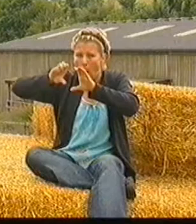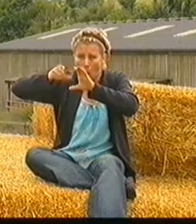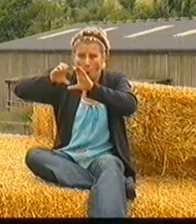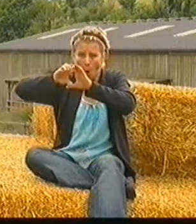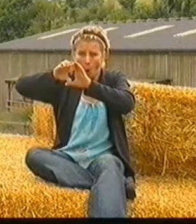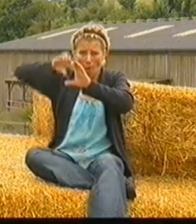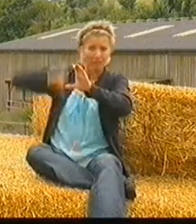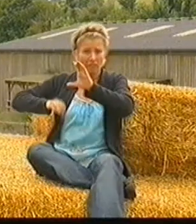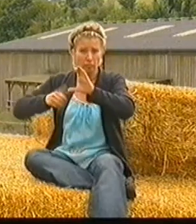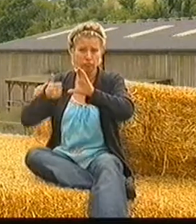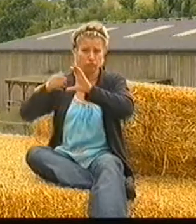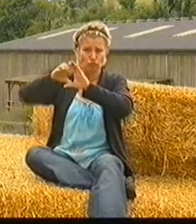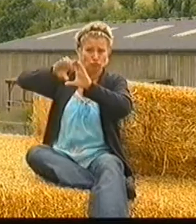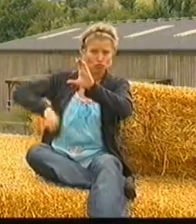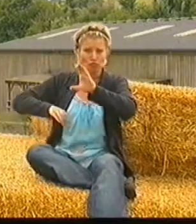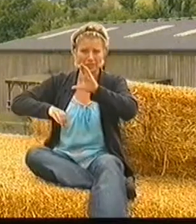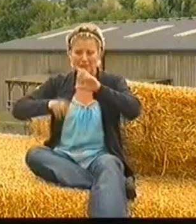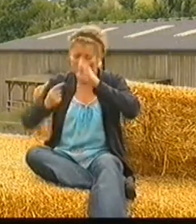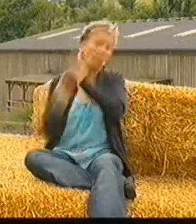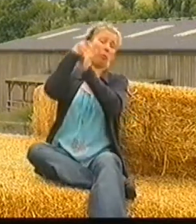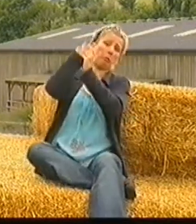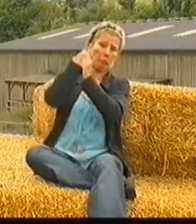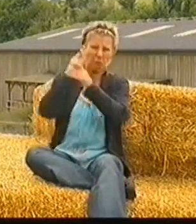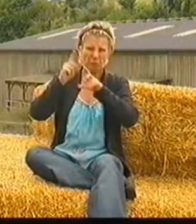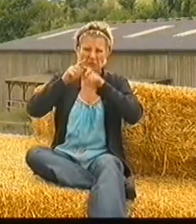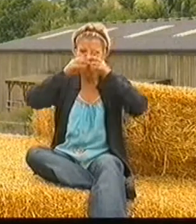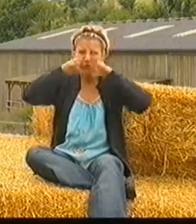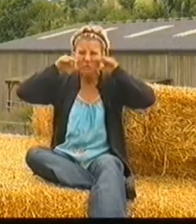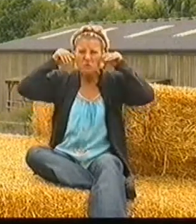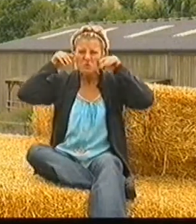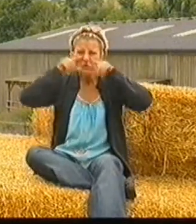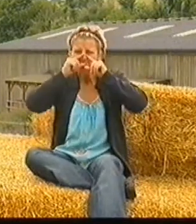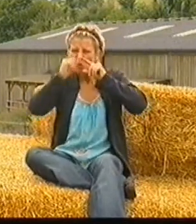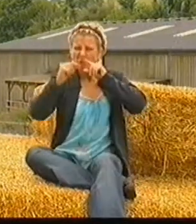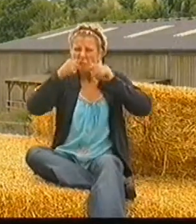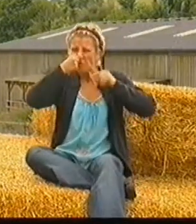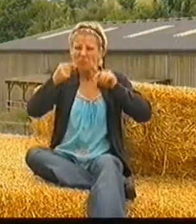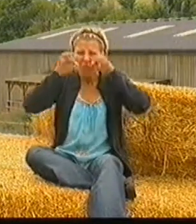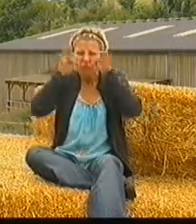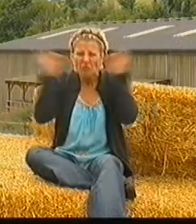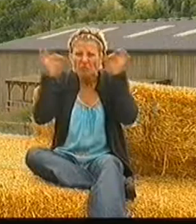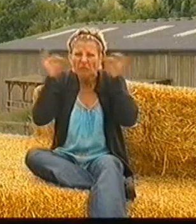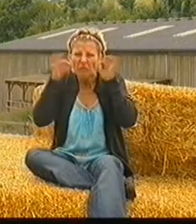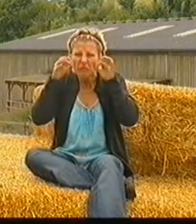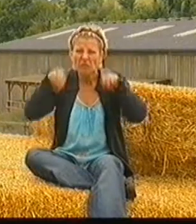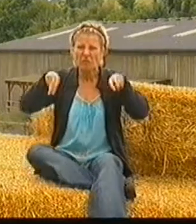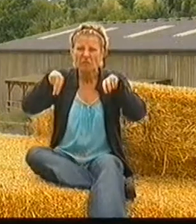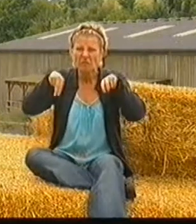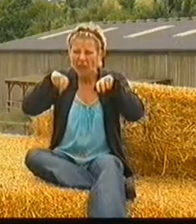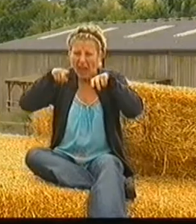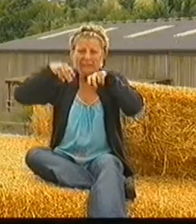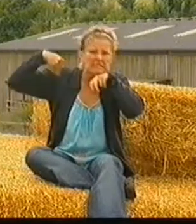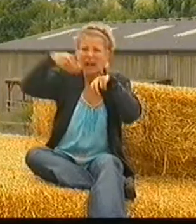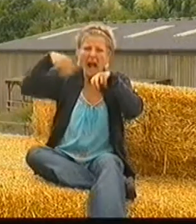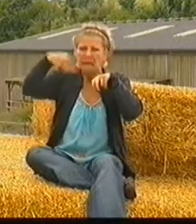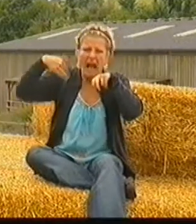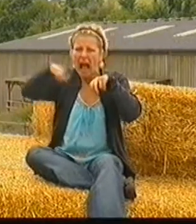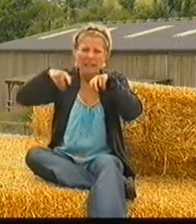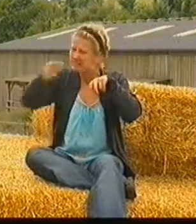crumbly, so he loosened a brick without much trouble and pulled it away. Suddenly, out from the hole, there popped a small sharp face